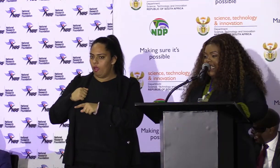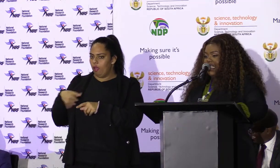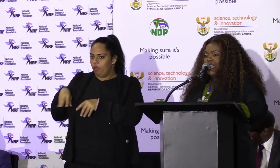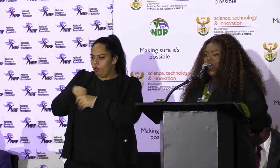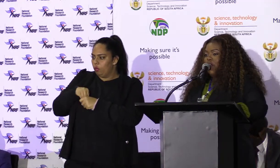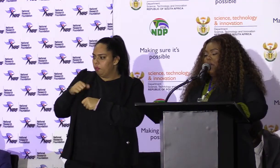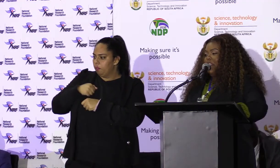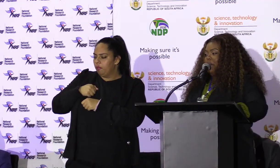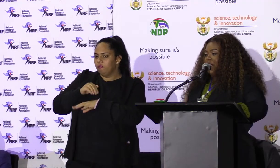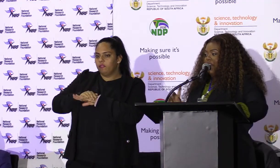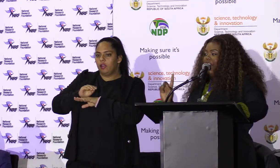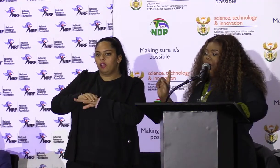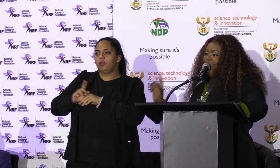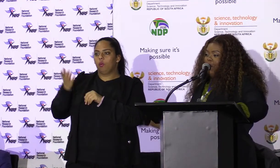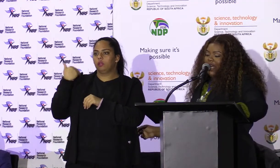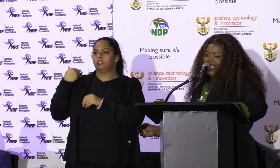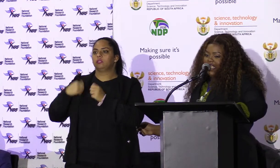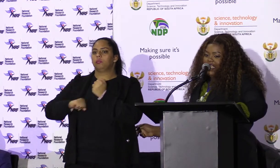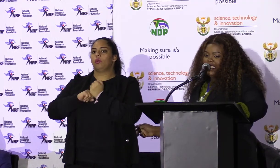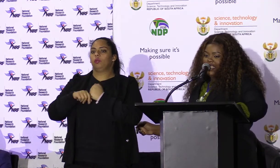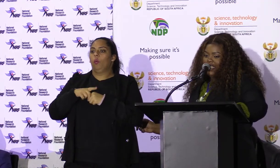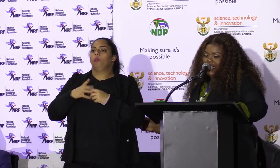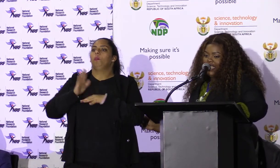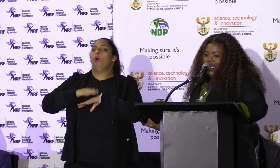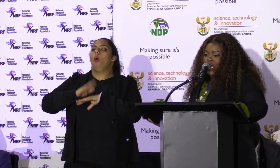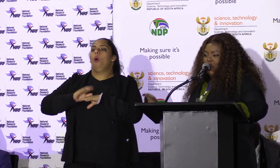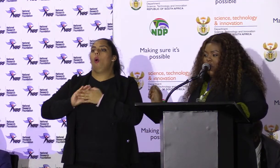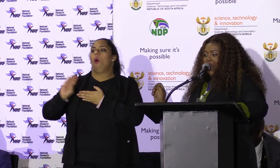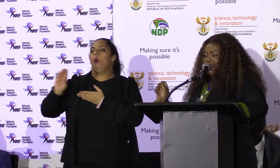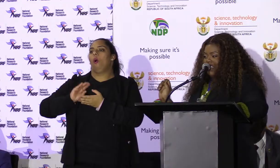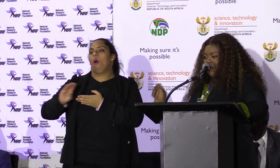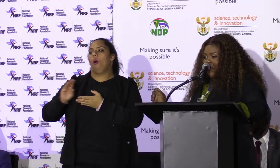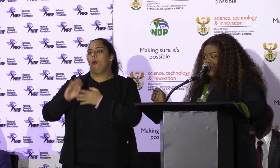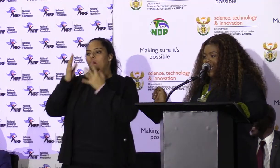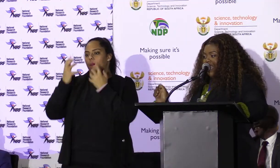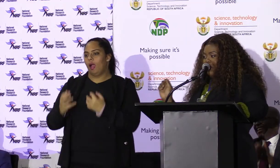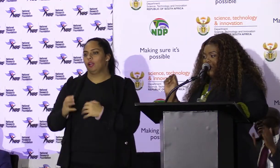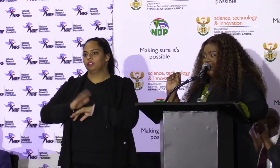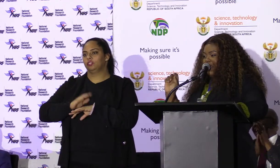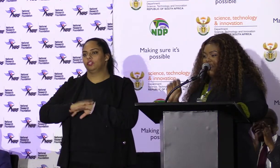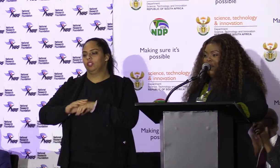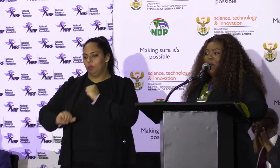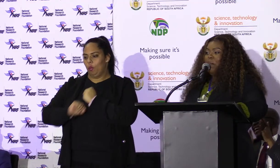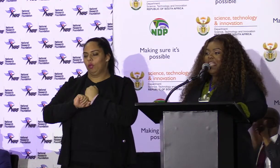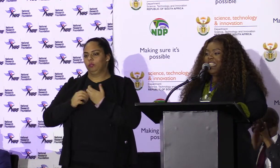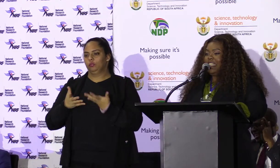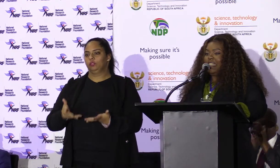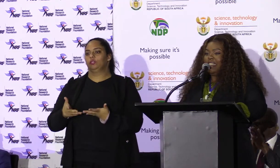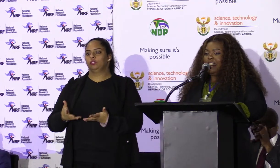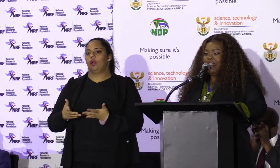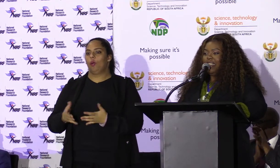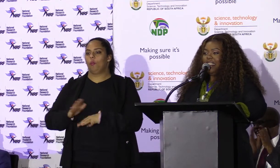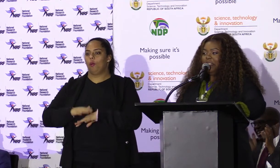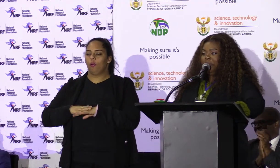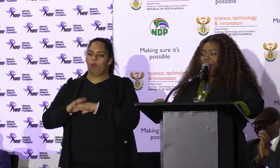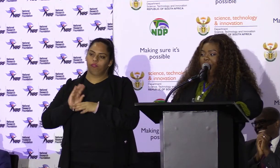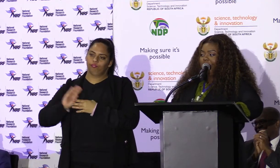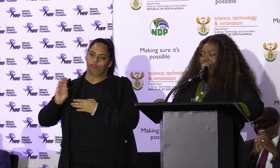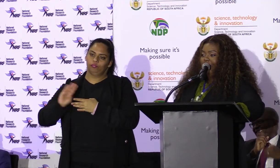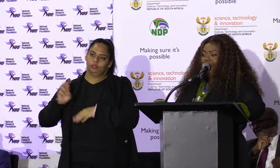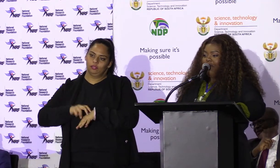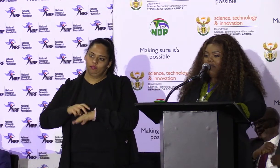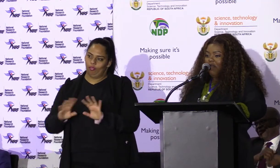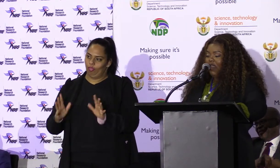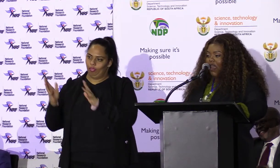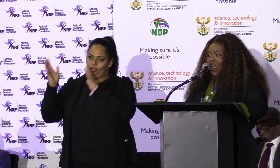supported that you must be given more budgets. We have supported that you must be given more budgets.